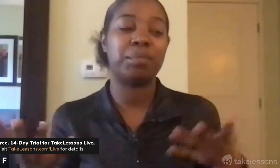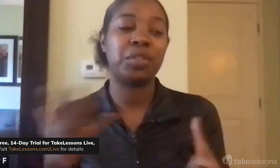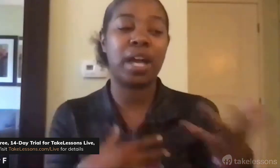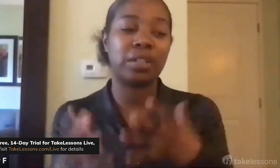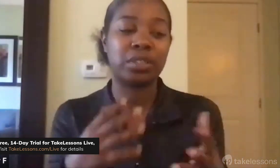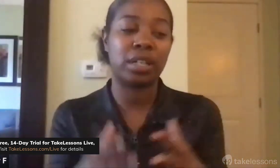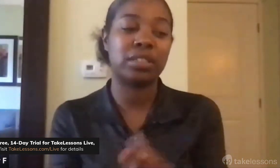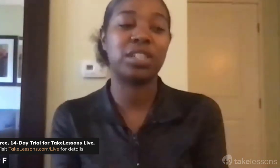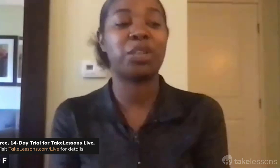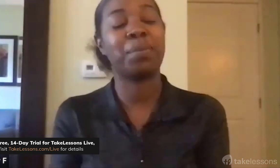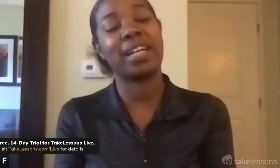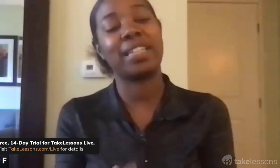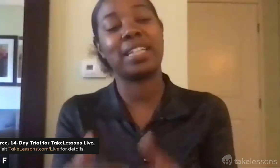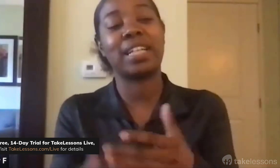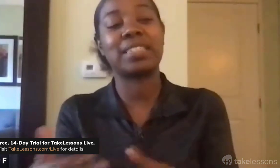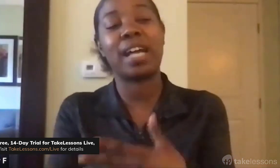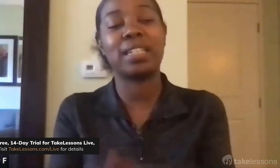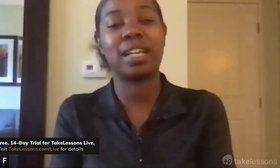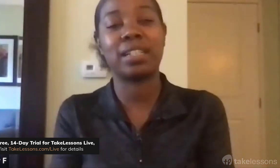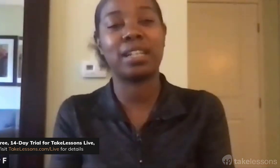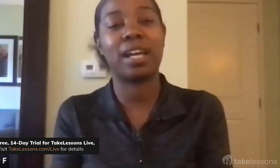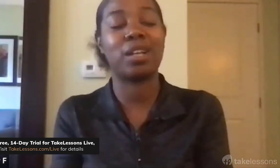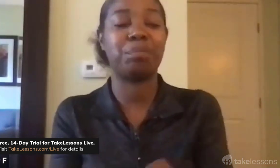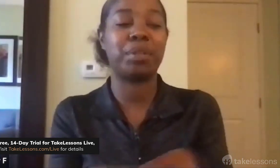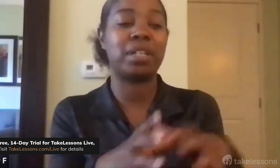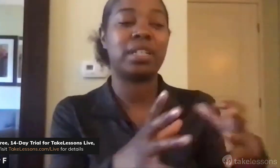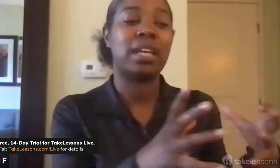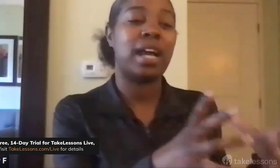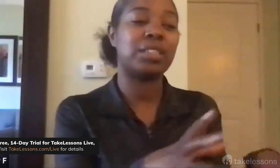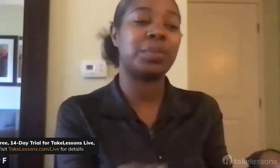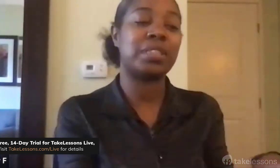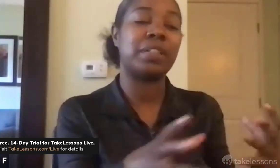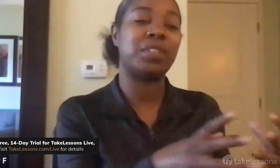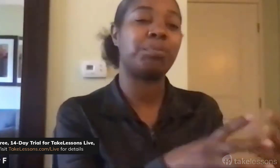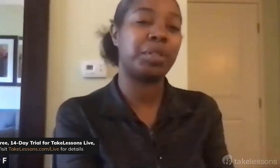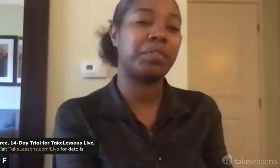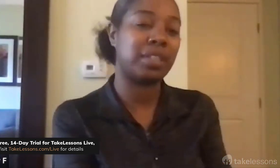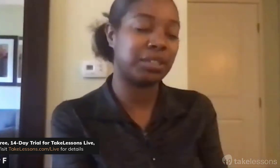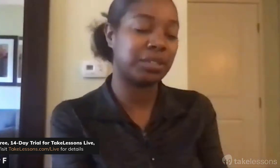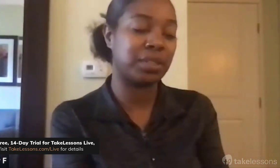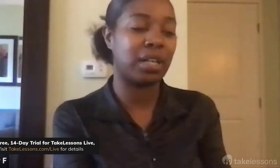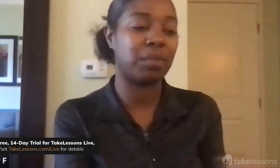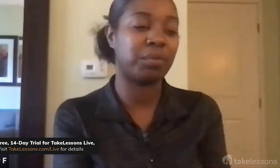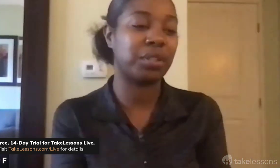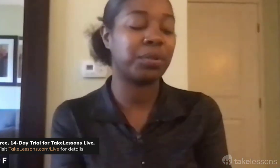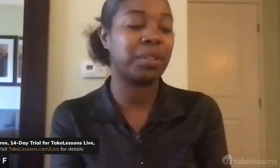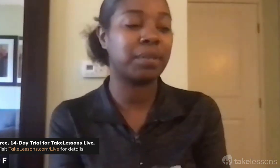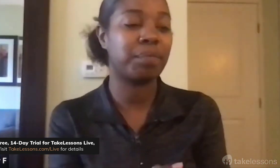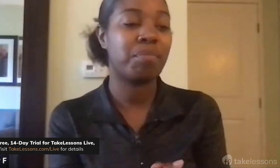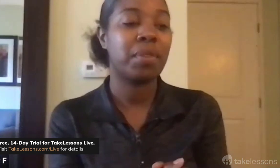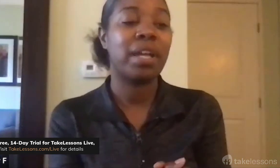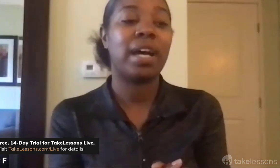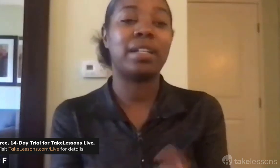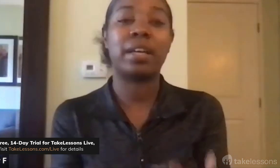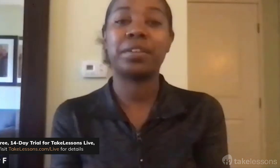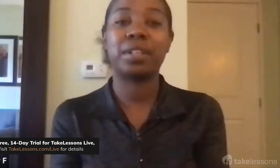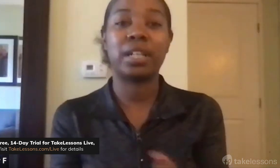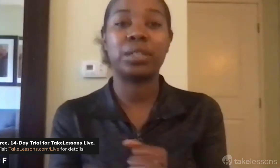you kind of will start to learn. But like I said, that's kind of down the line. But I just want to give you a brief history, really quick. Another thing that's